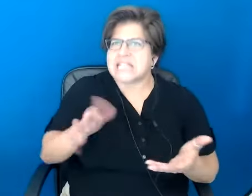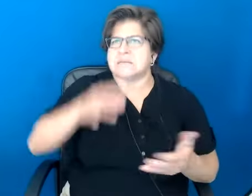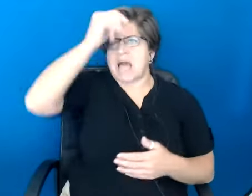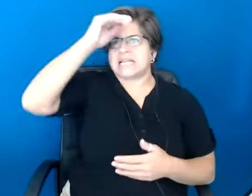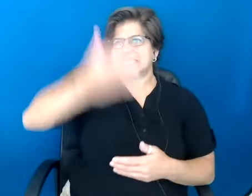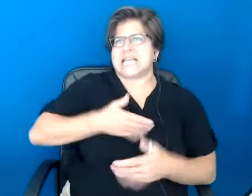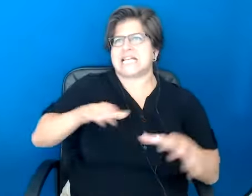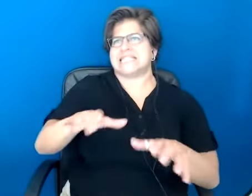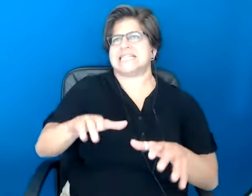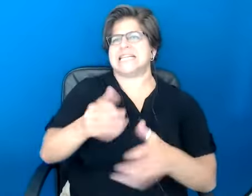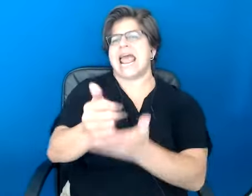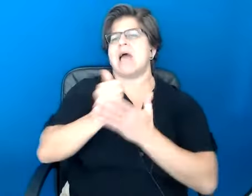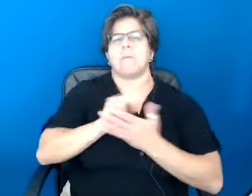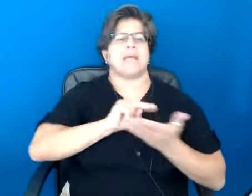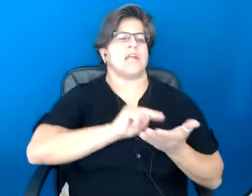sons were